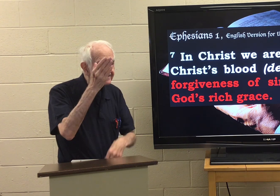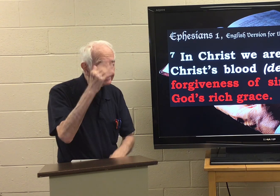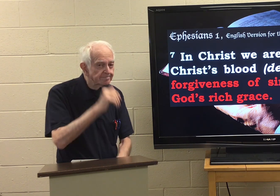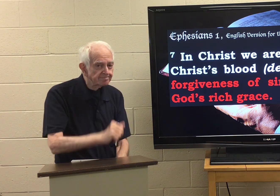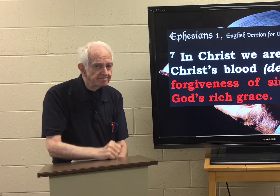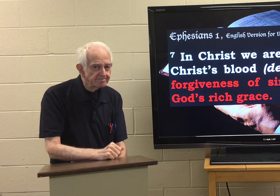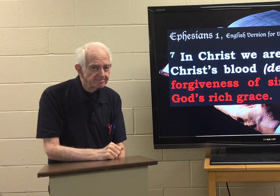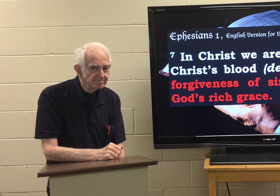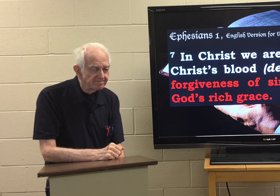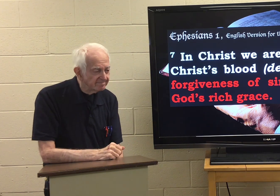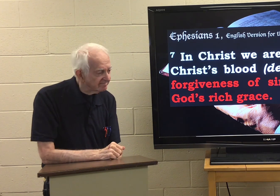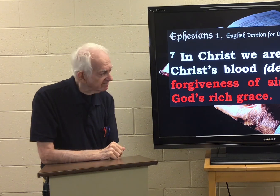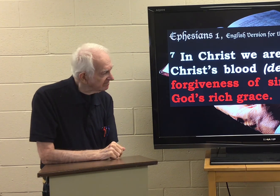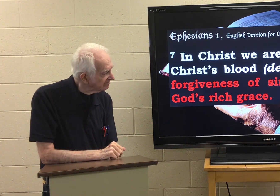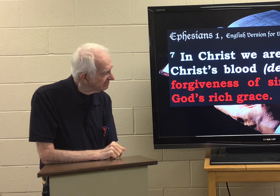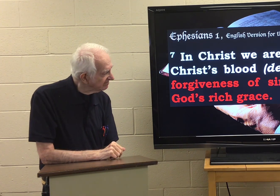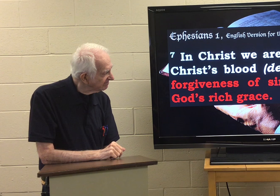But we need to pay focus on Him.